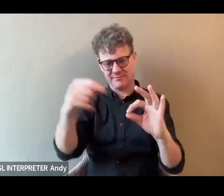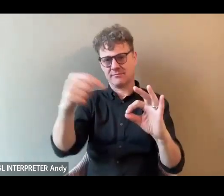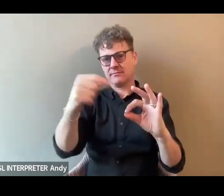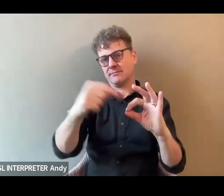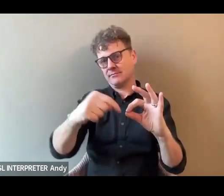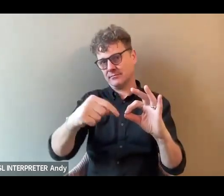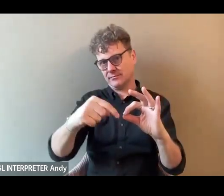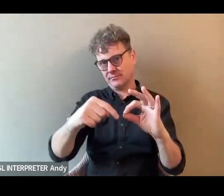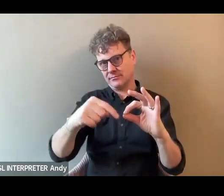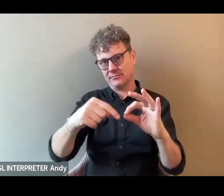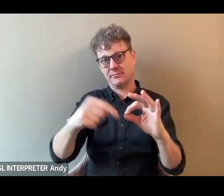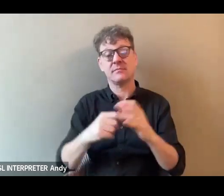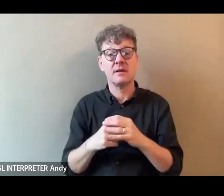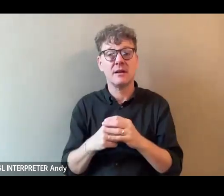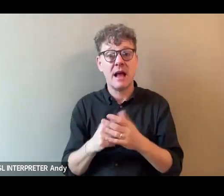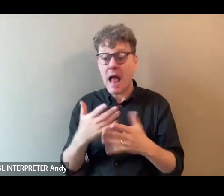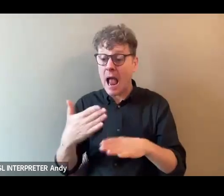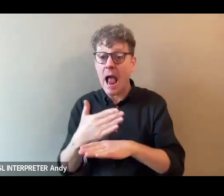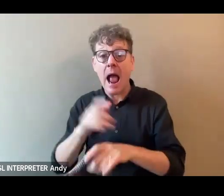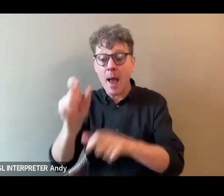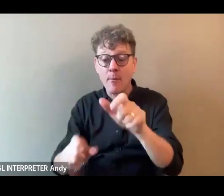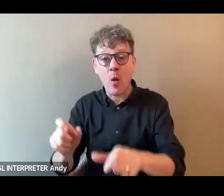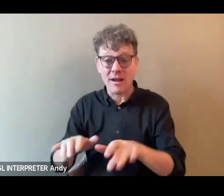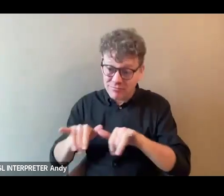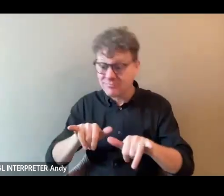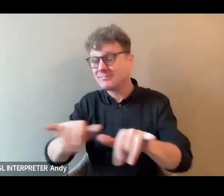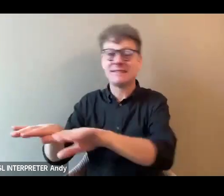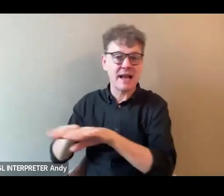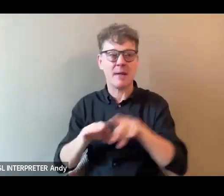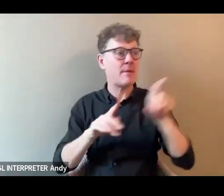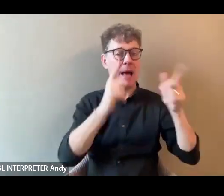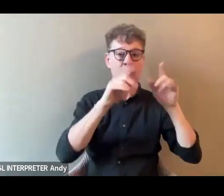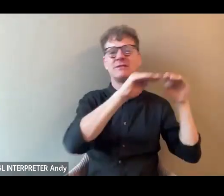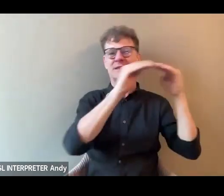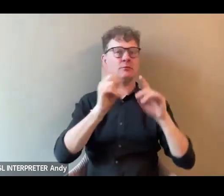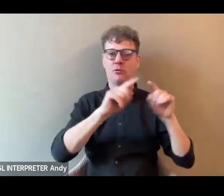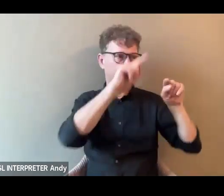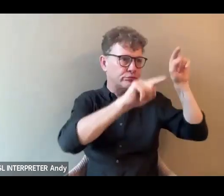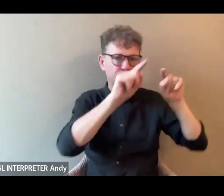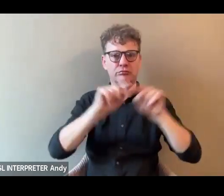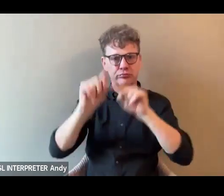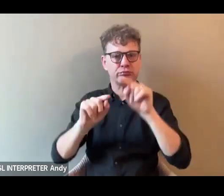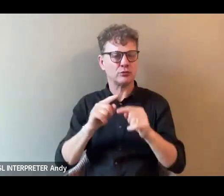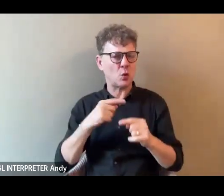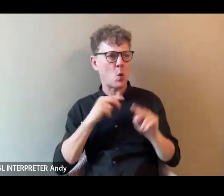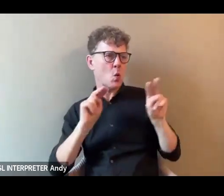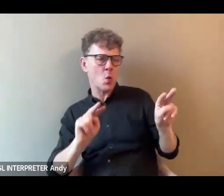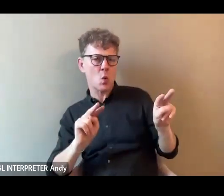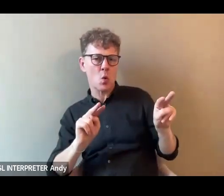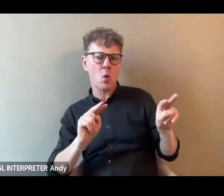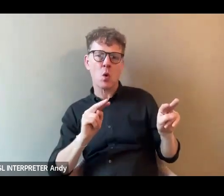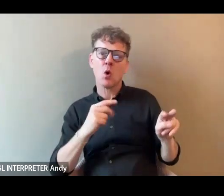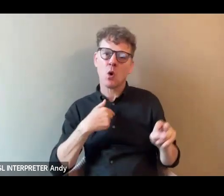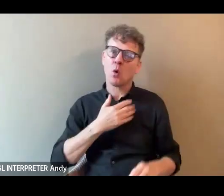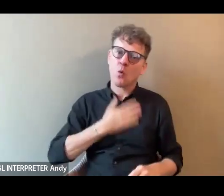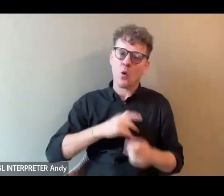employees and managers are not homogeneous groups. So EDI is very much part of this, and in order to